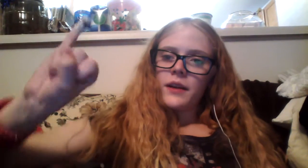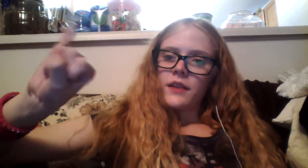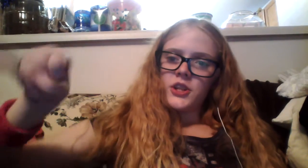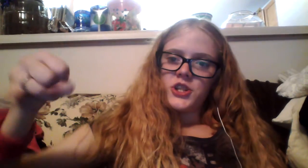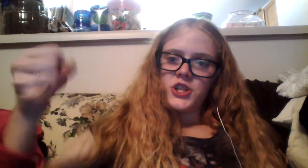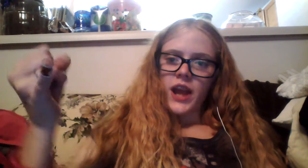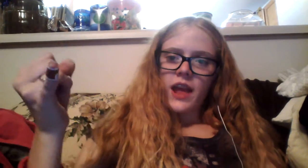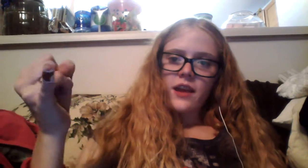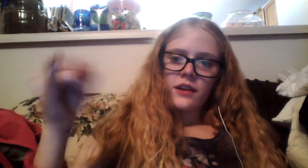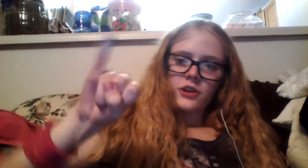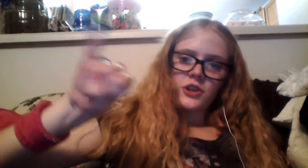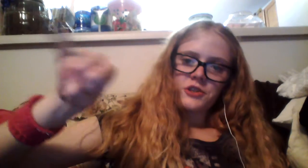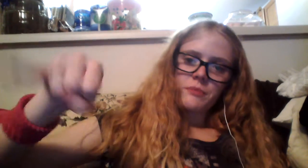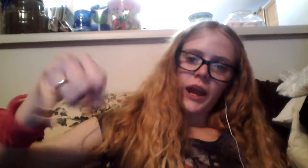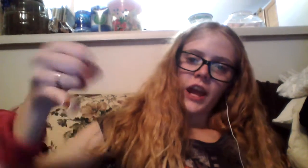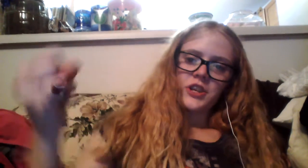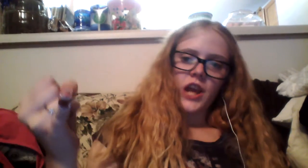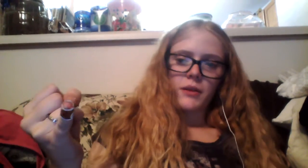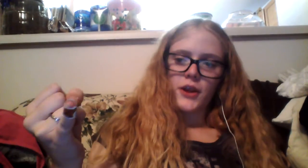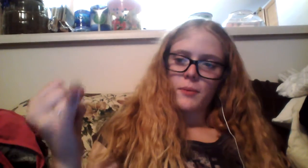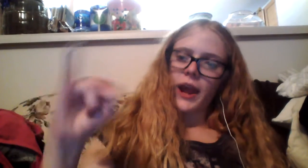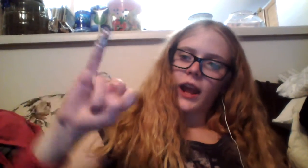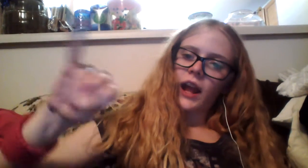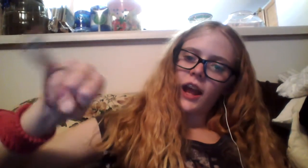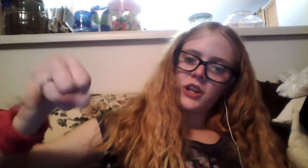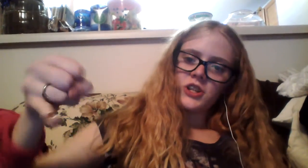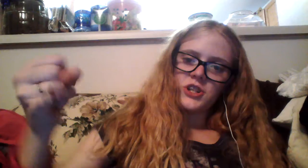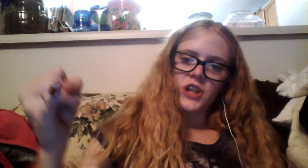and then J, you're just making a J with your pinky. J.